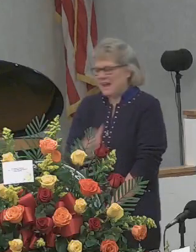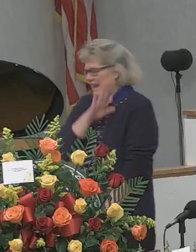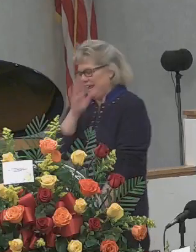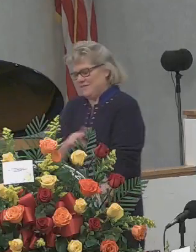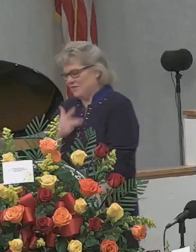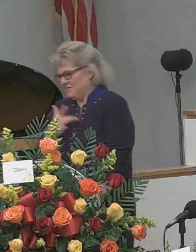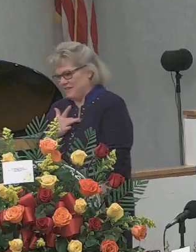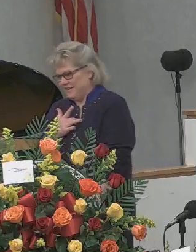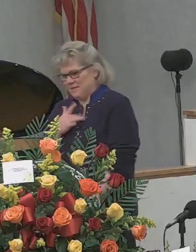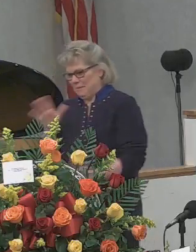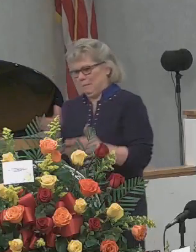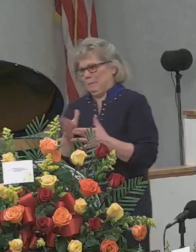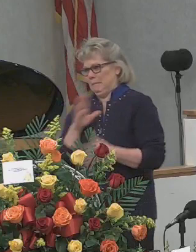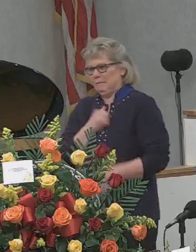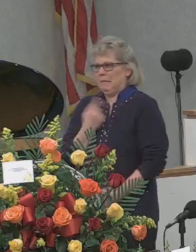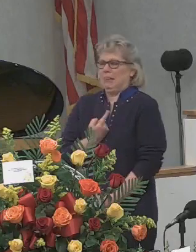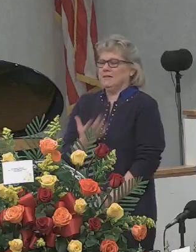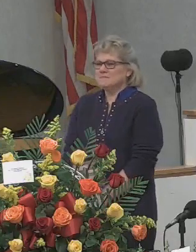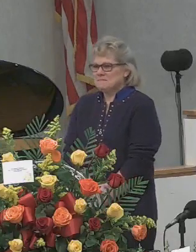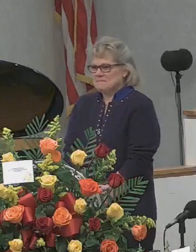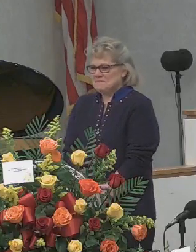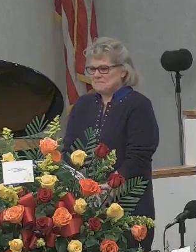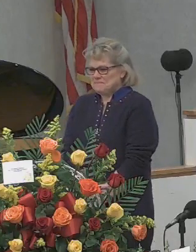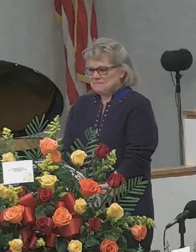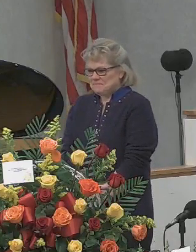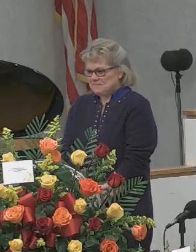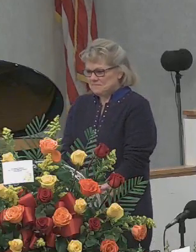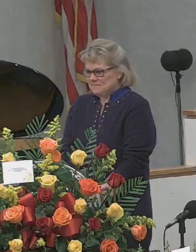way. But,